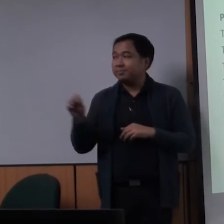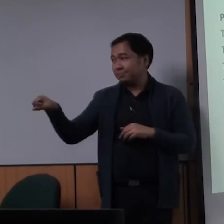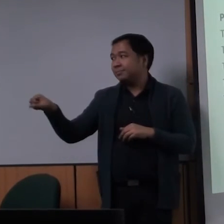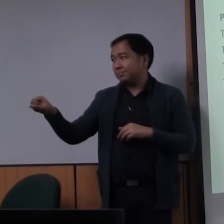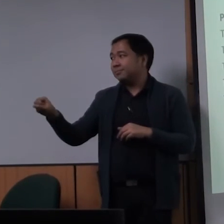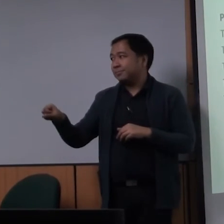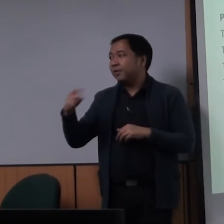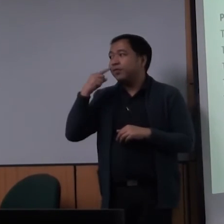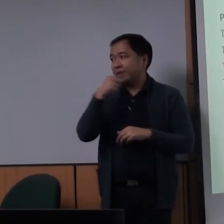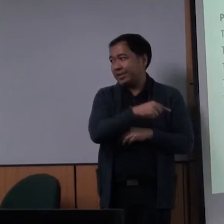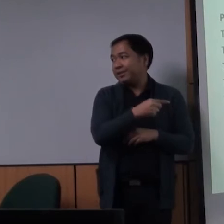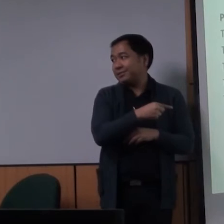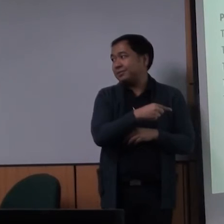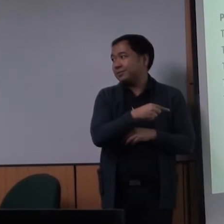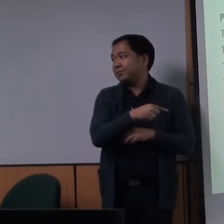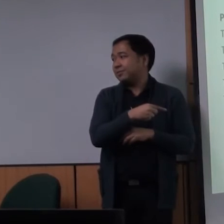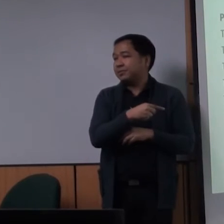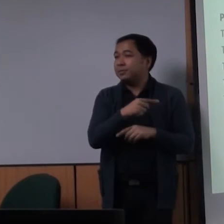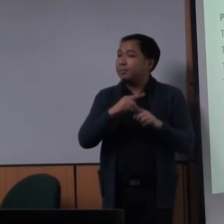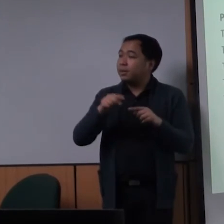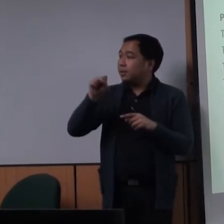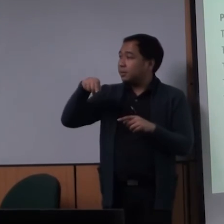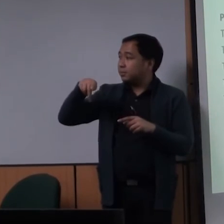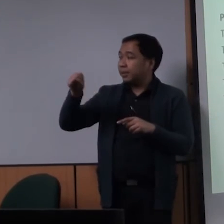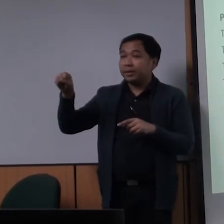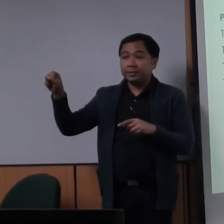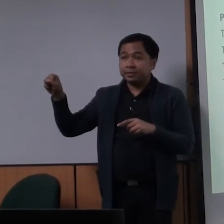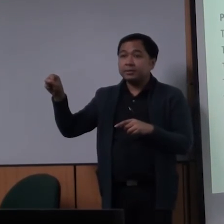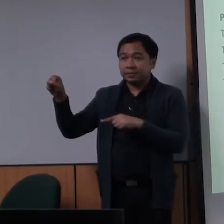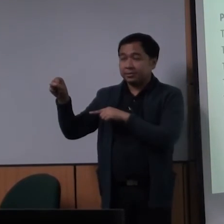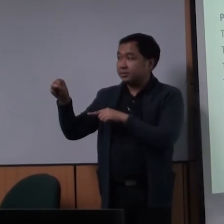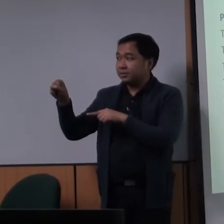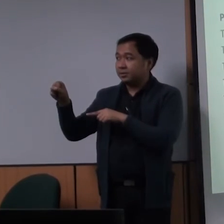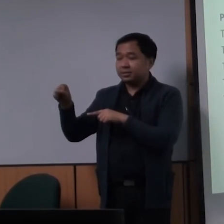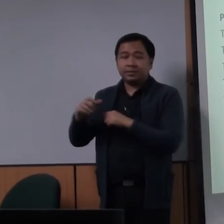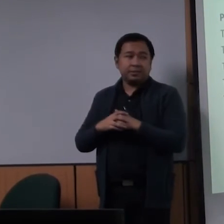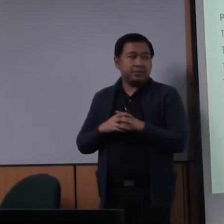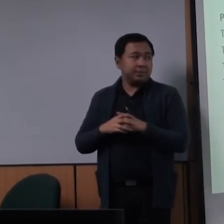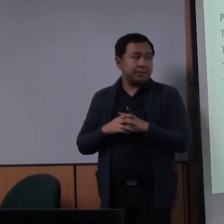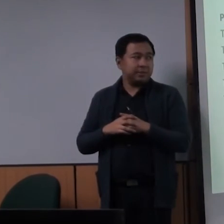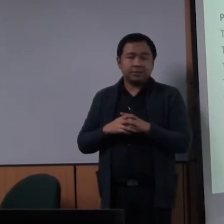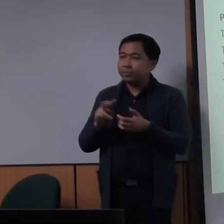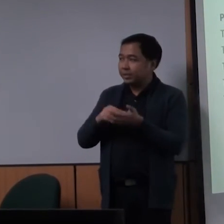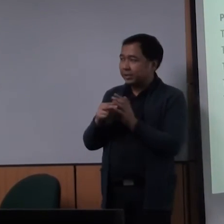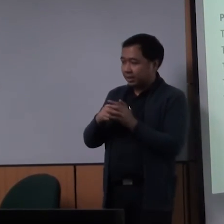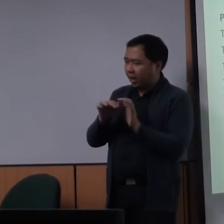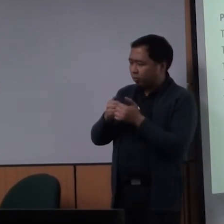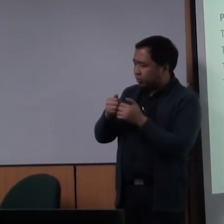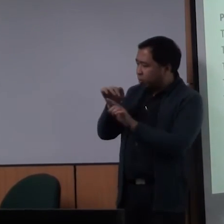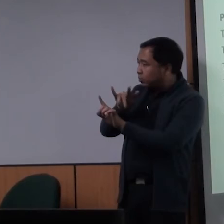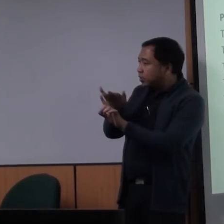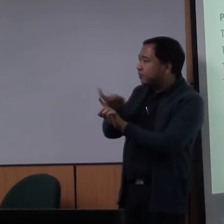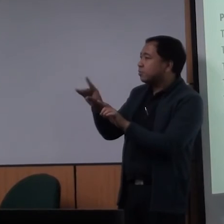yeah, for this. But you know, SPSS has, so for us, it's just how we observe the data.